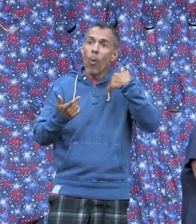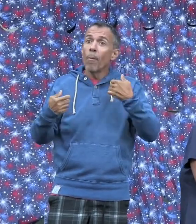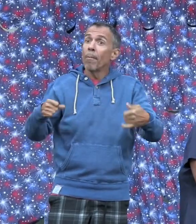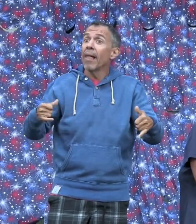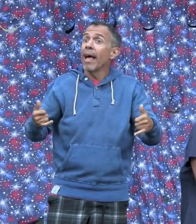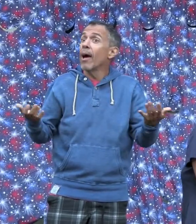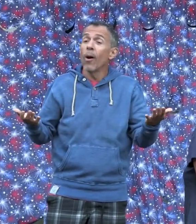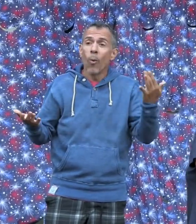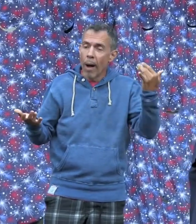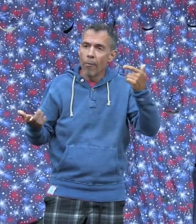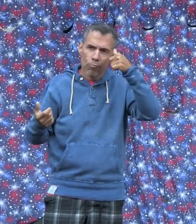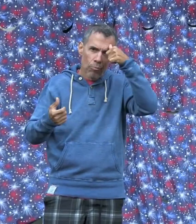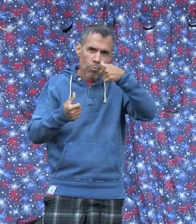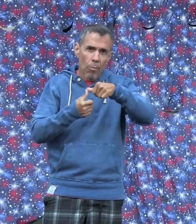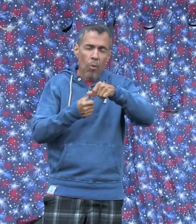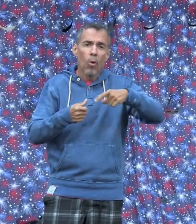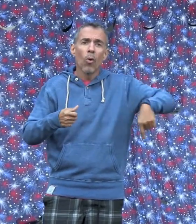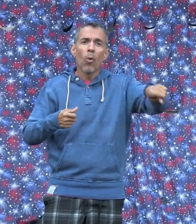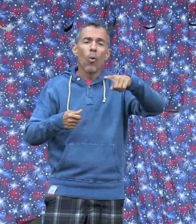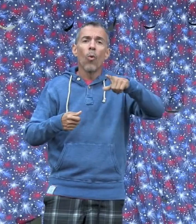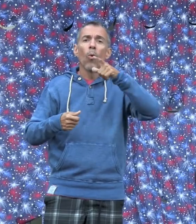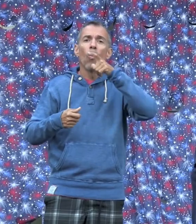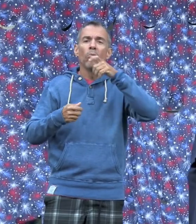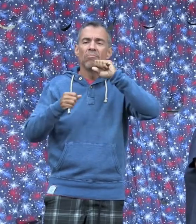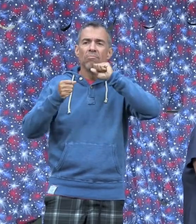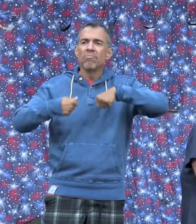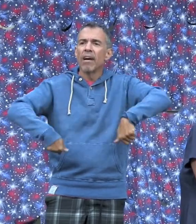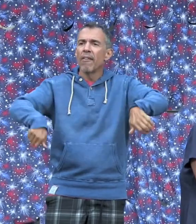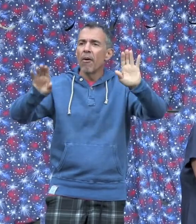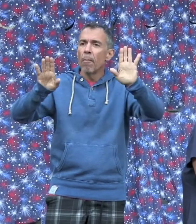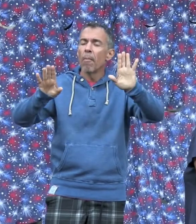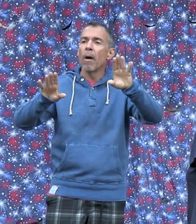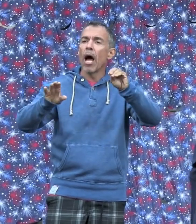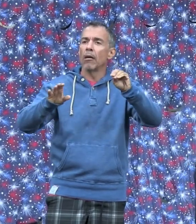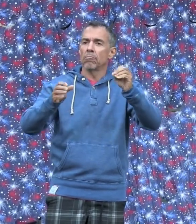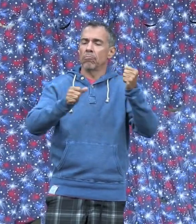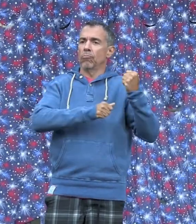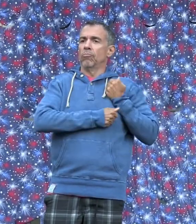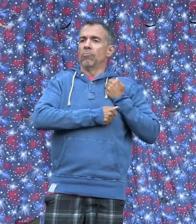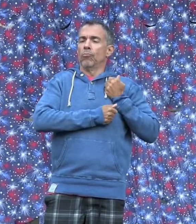play. Remember those who sacrifice and serve